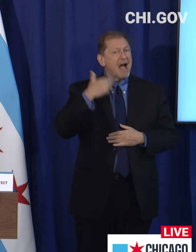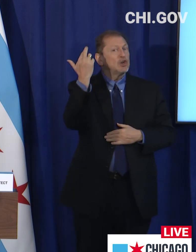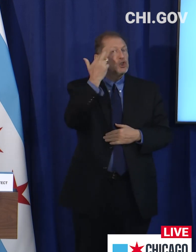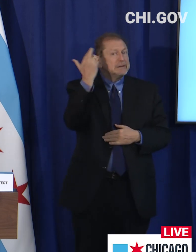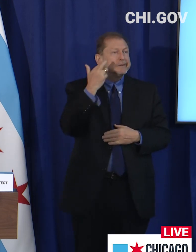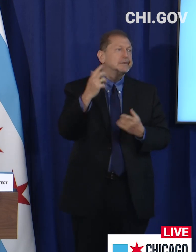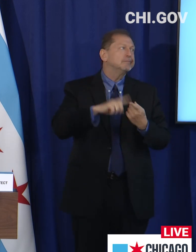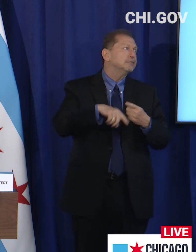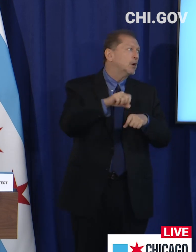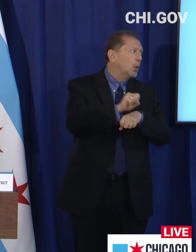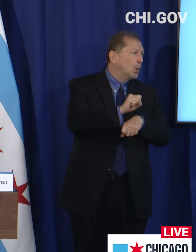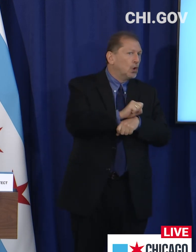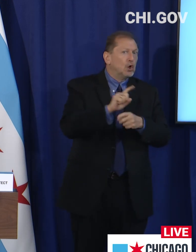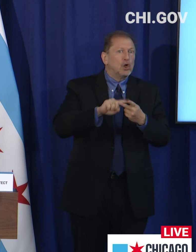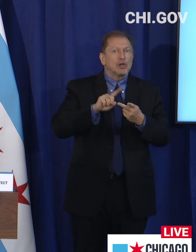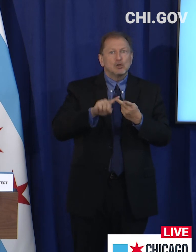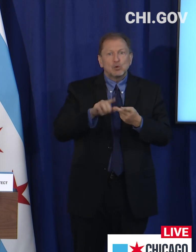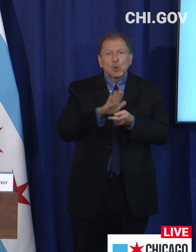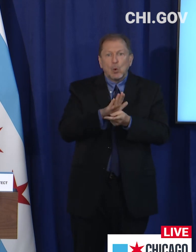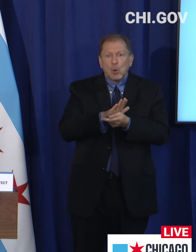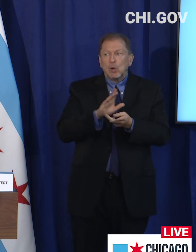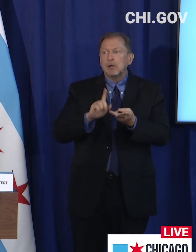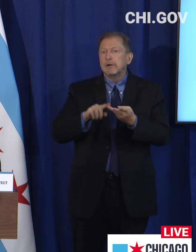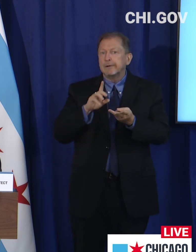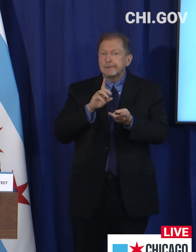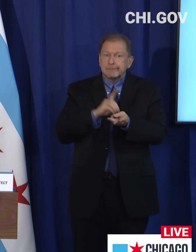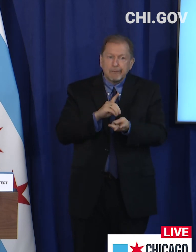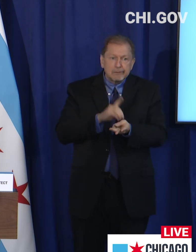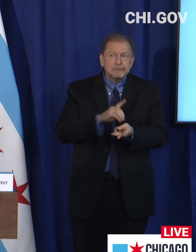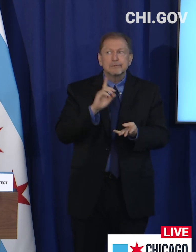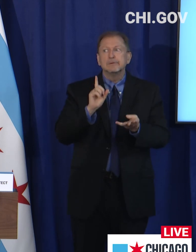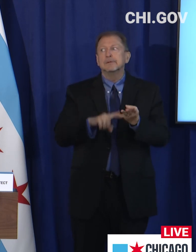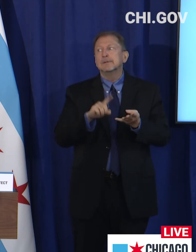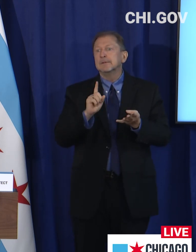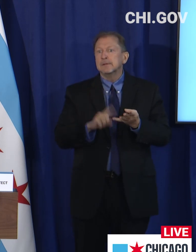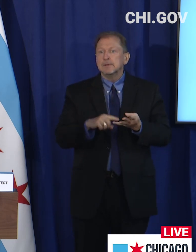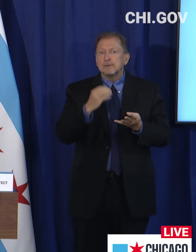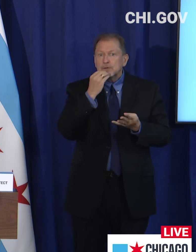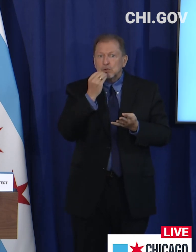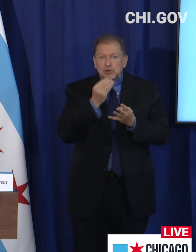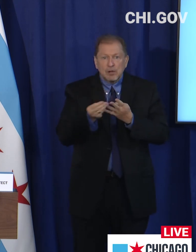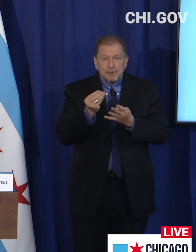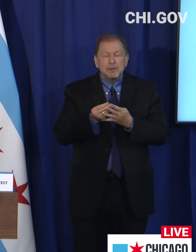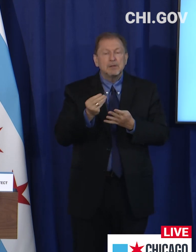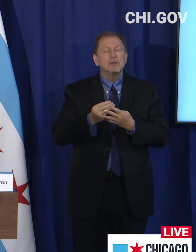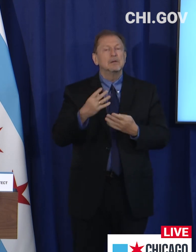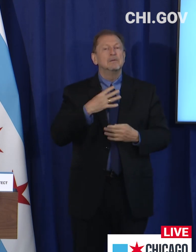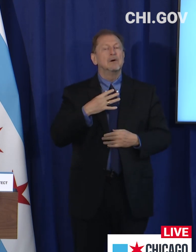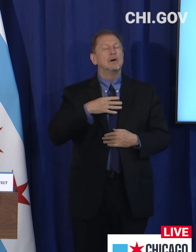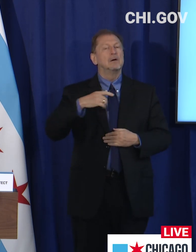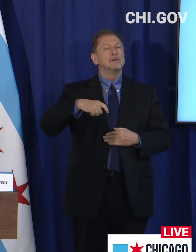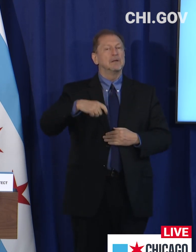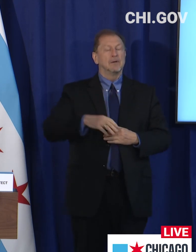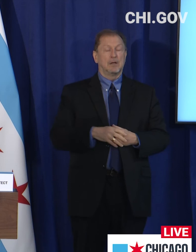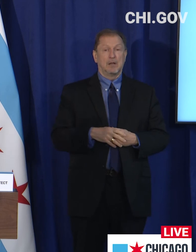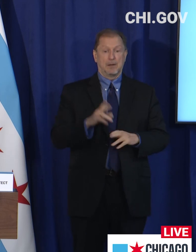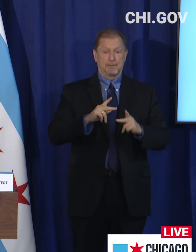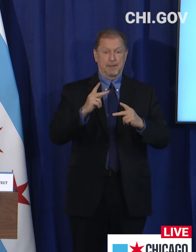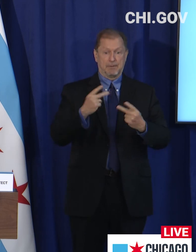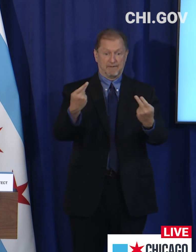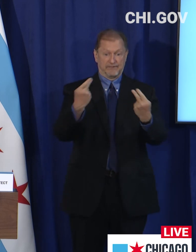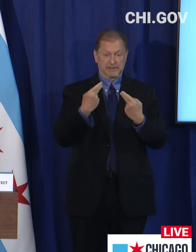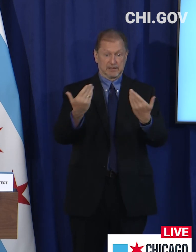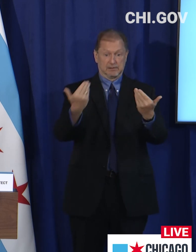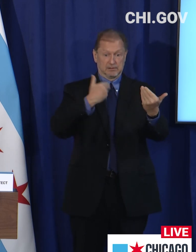work, school, medical visits, food, or other essentials. Not allowing visitors in your house unless they're essential